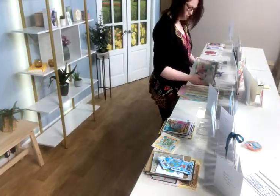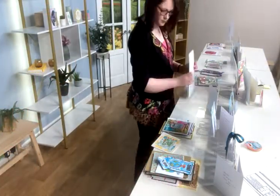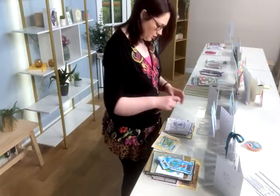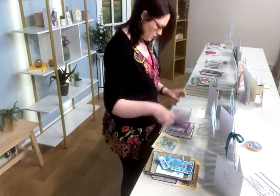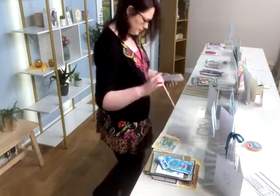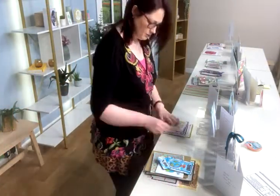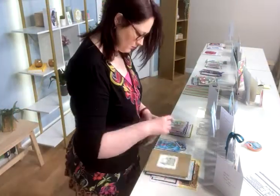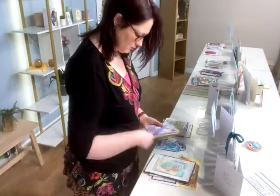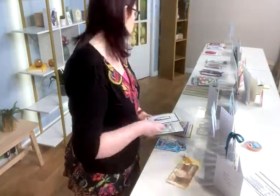demo area ready.